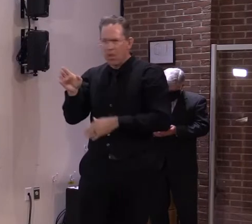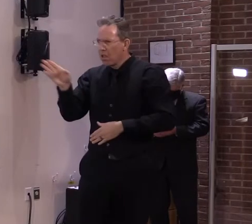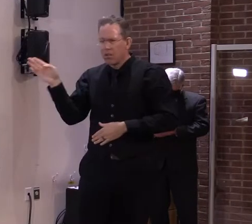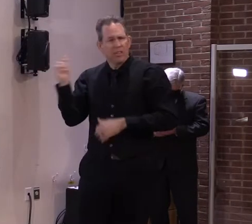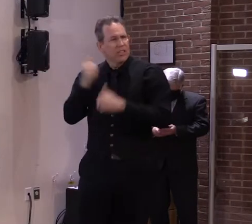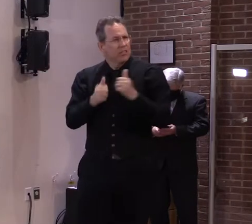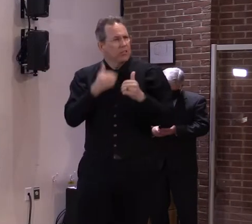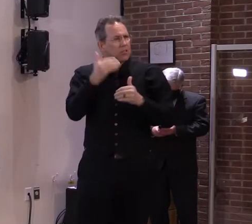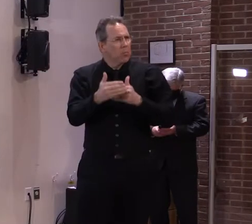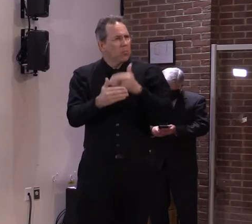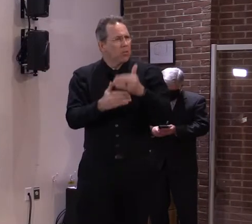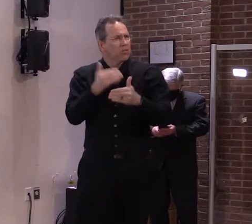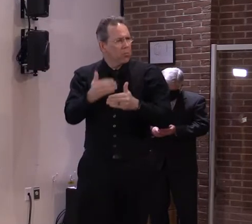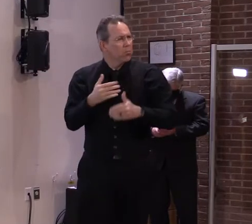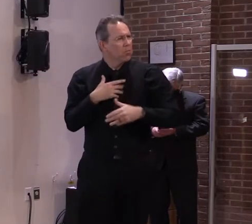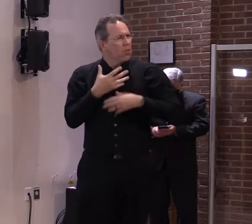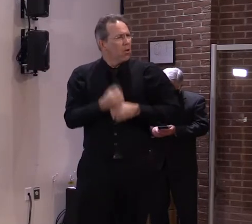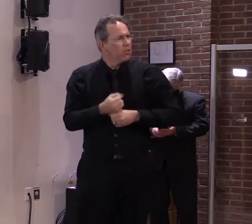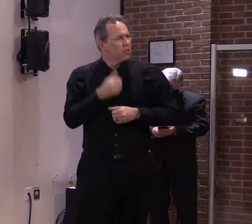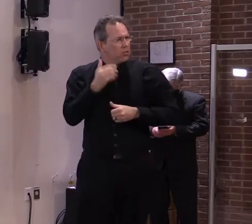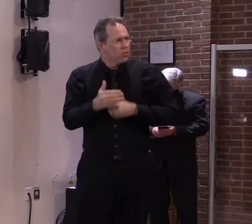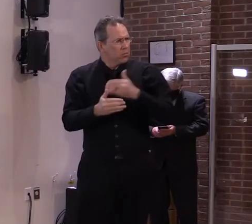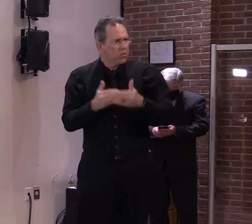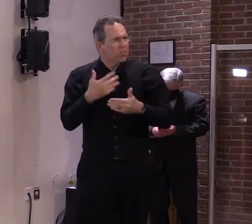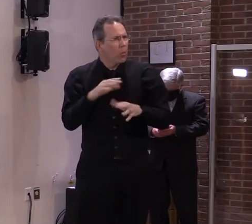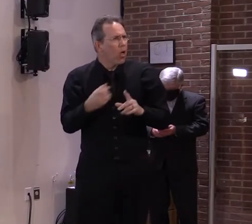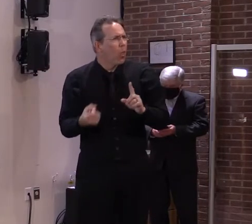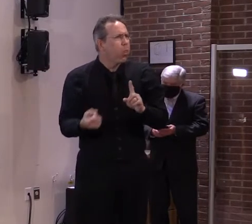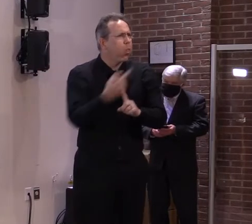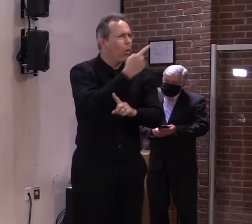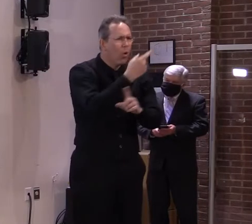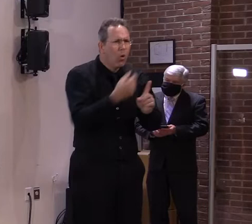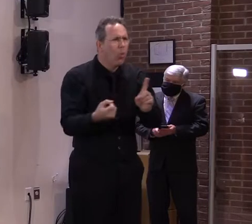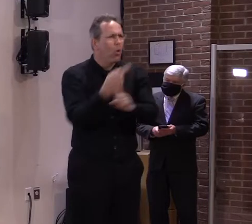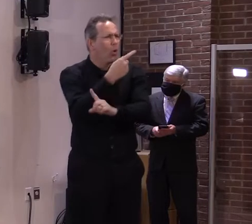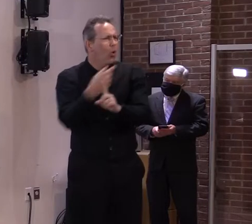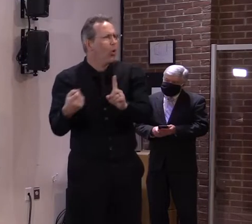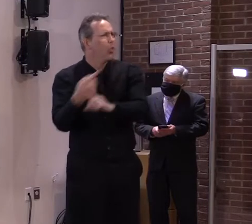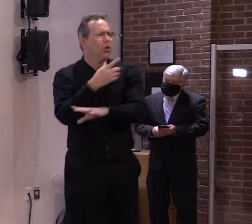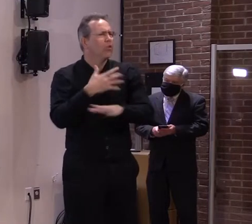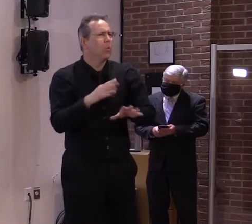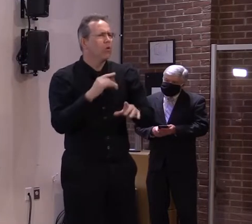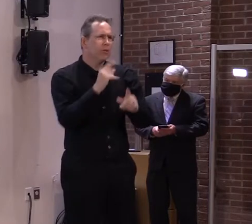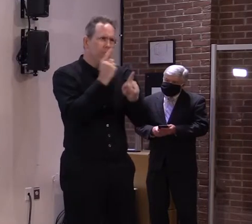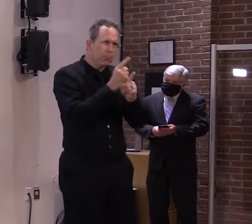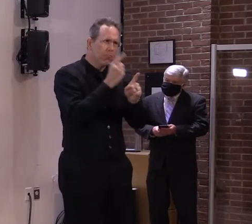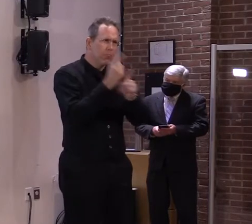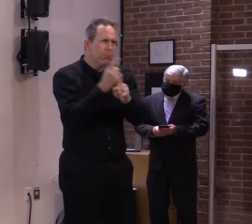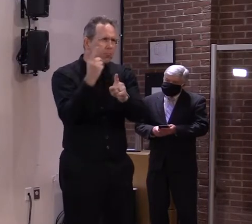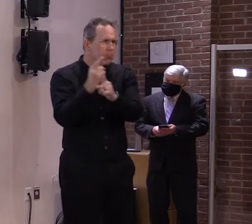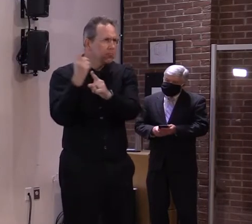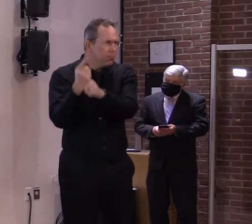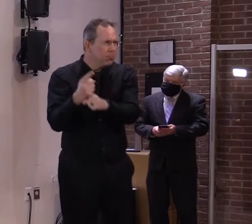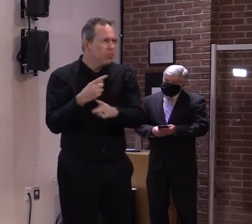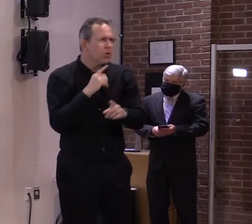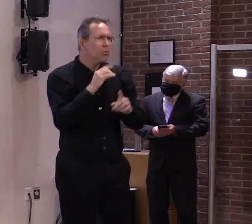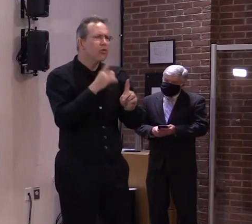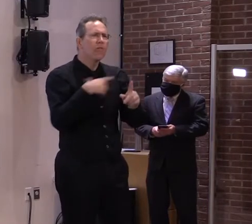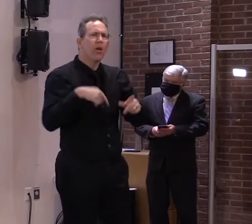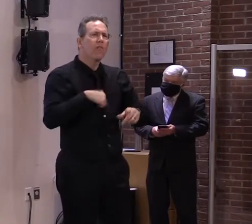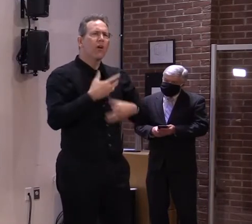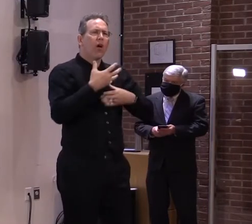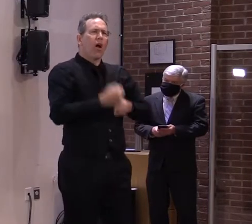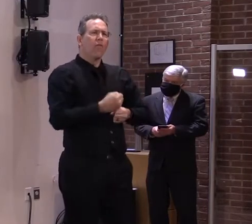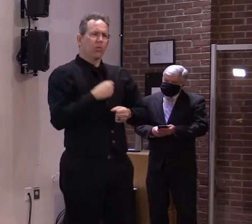completely unforeseen shows up. So we want Vermonters to feel good about this plan and to rely on this plan. You know, you can